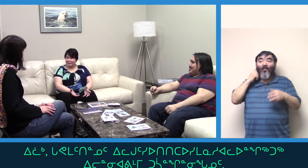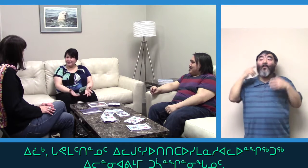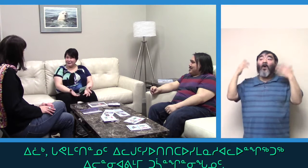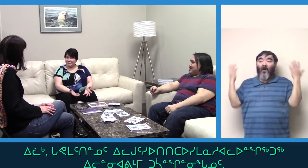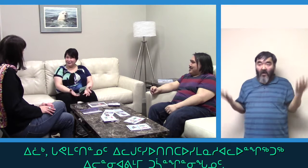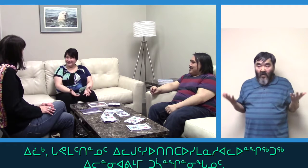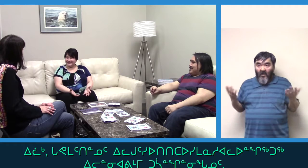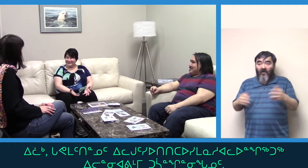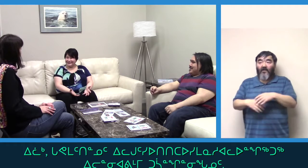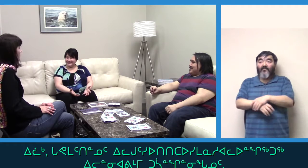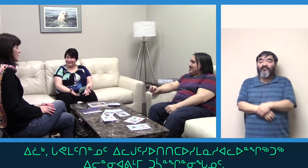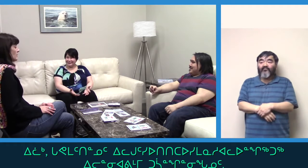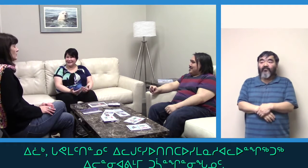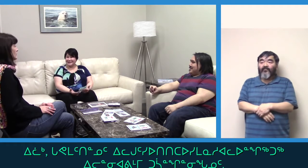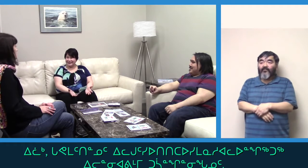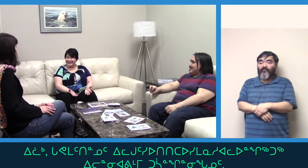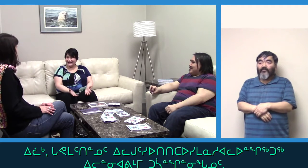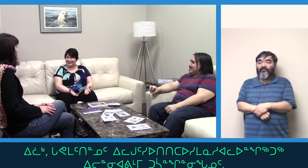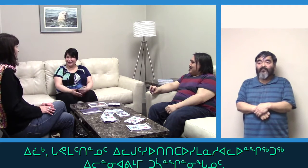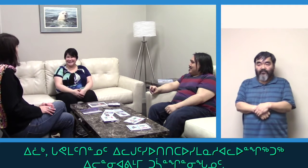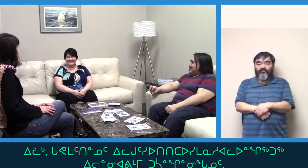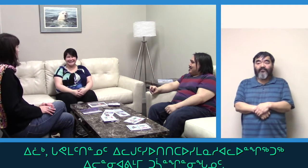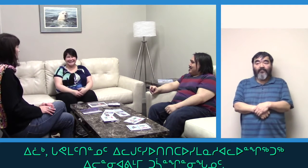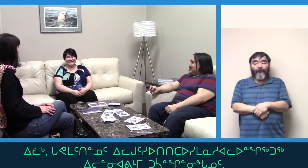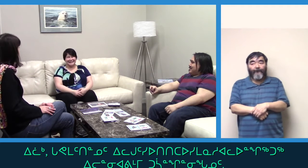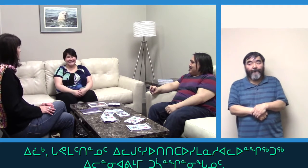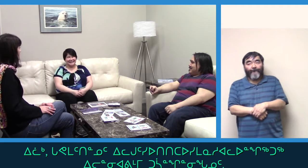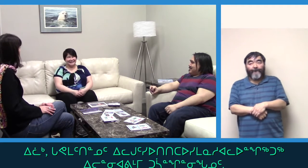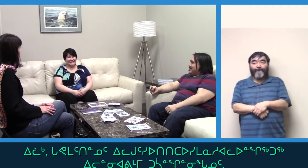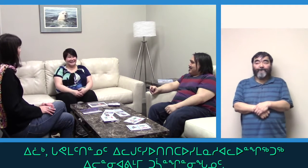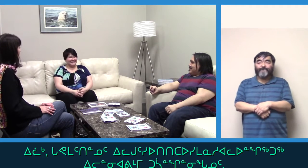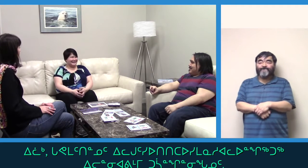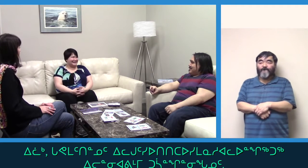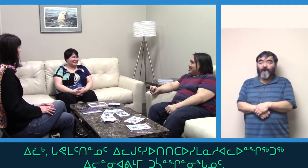excuse him from the school because of his deafness.